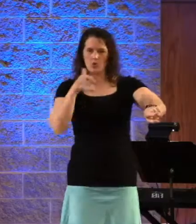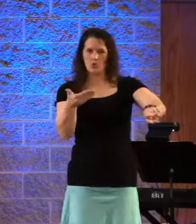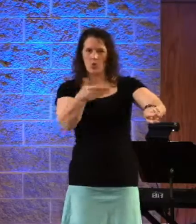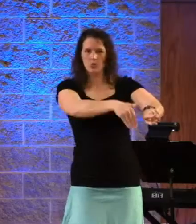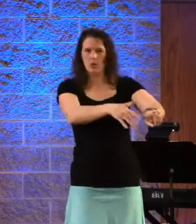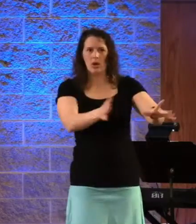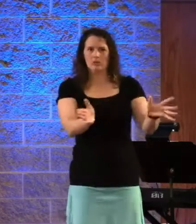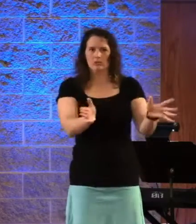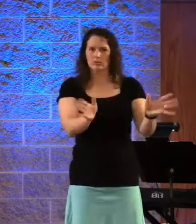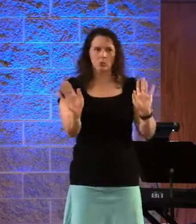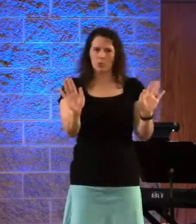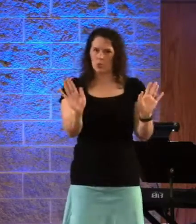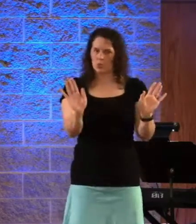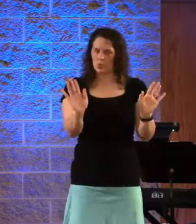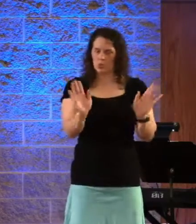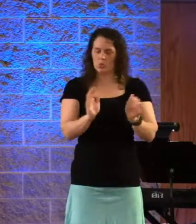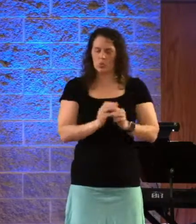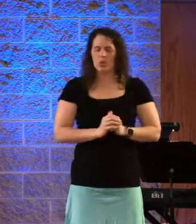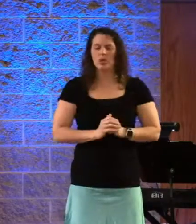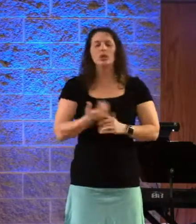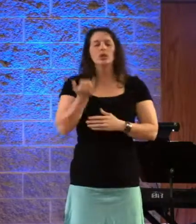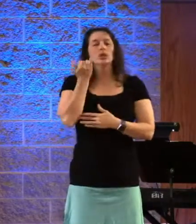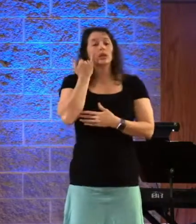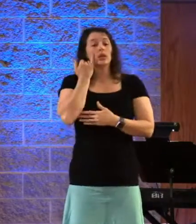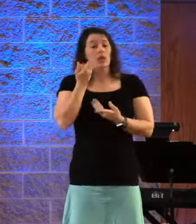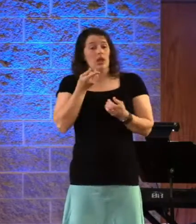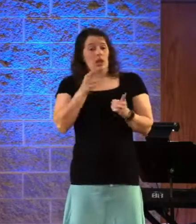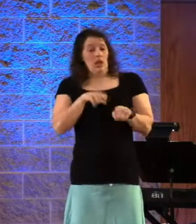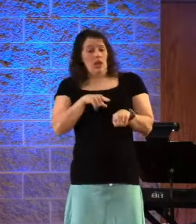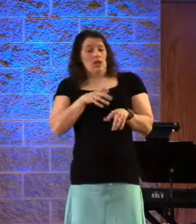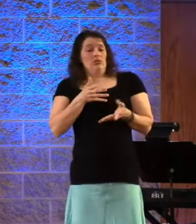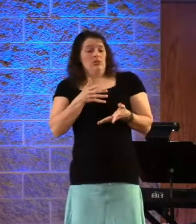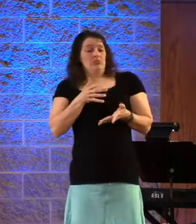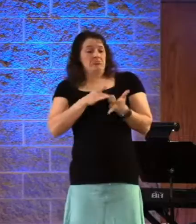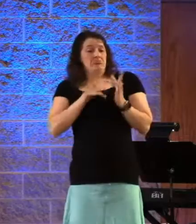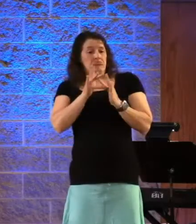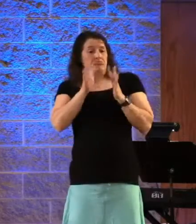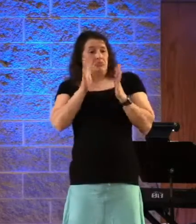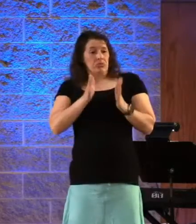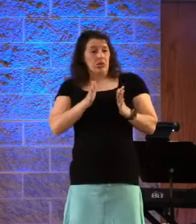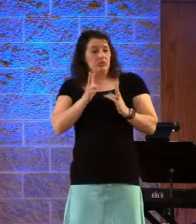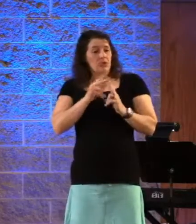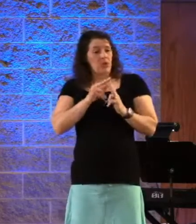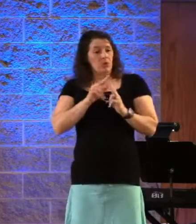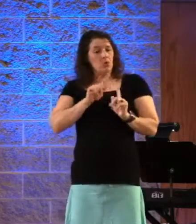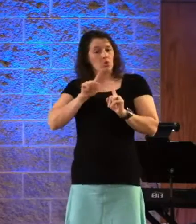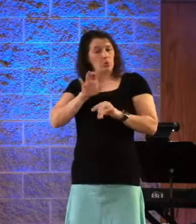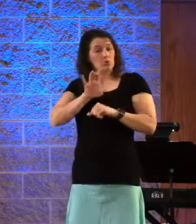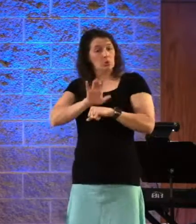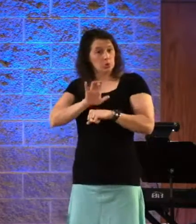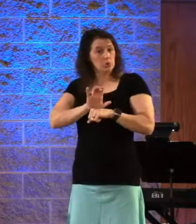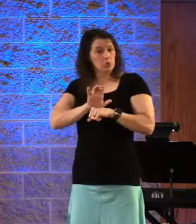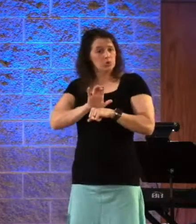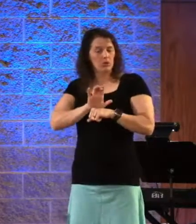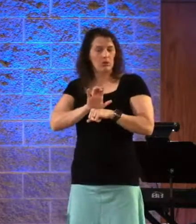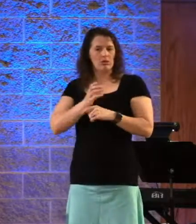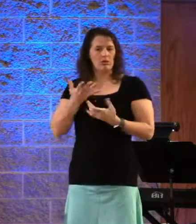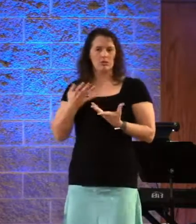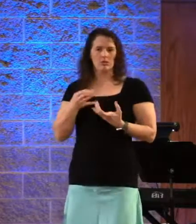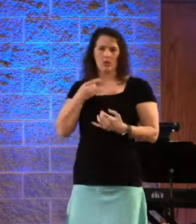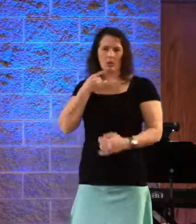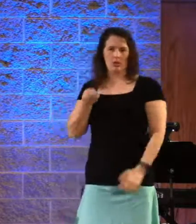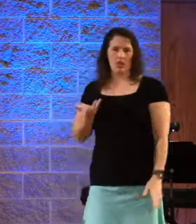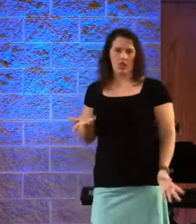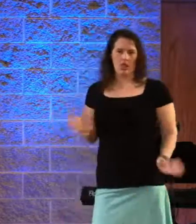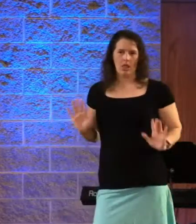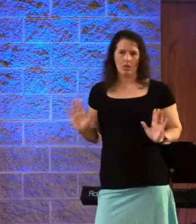And if we happen to be a Christian couple that goes to a Christian church, the last thing we want to do is tell anybody about it. We don't want to